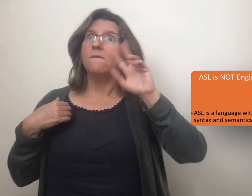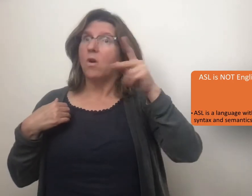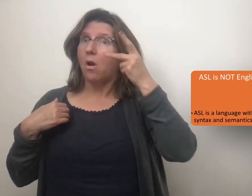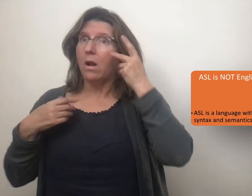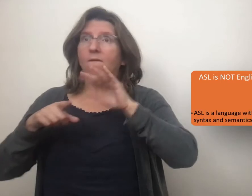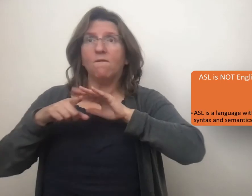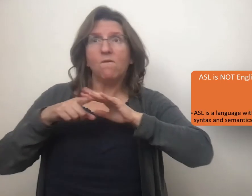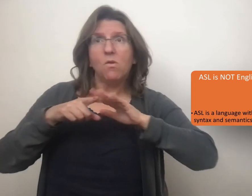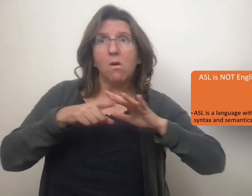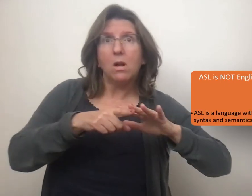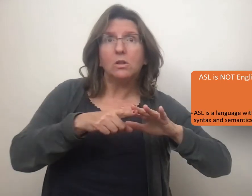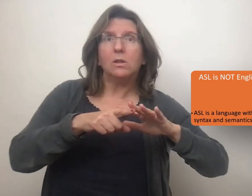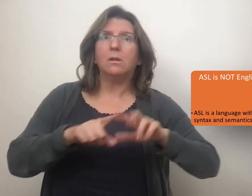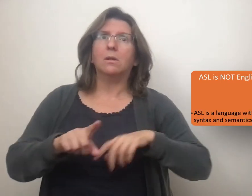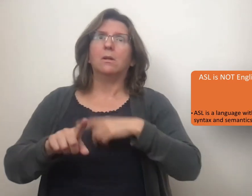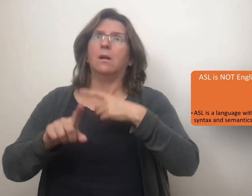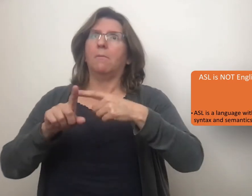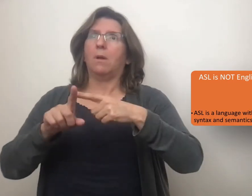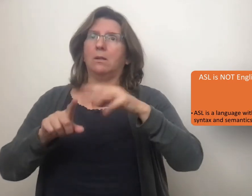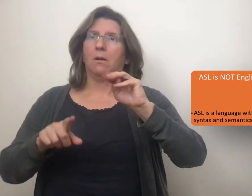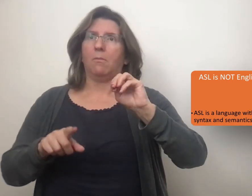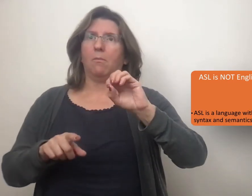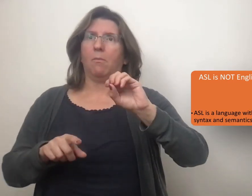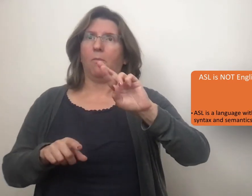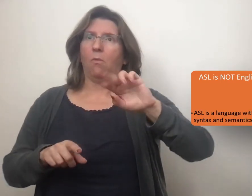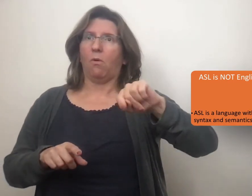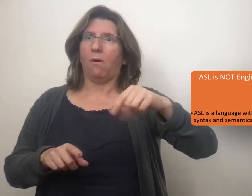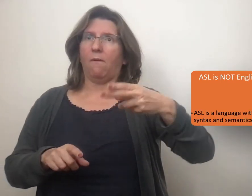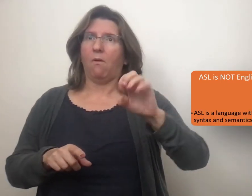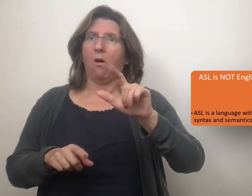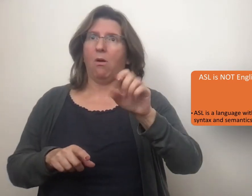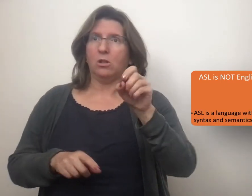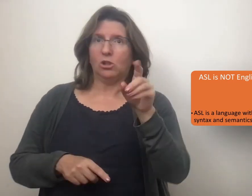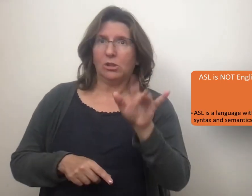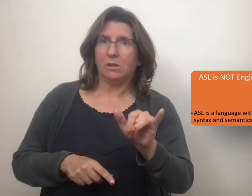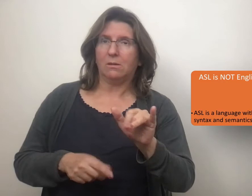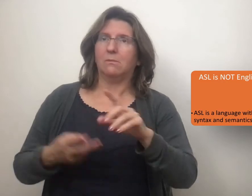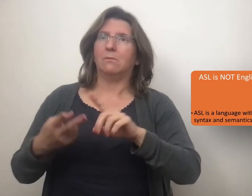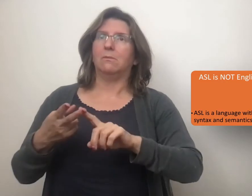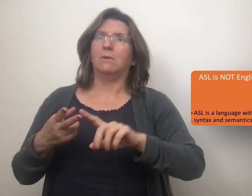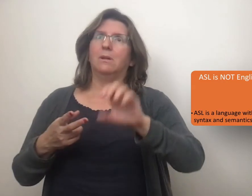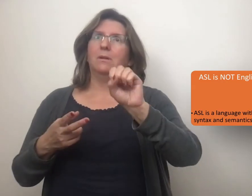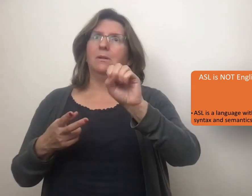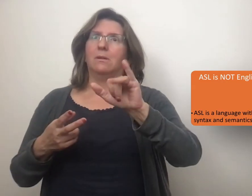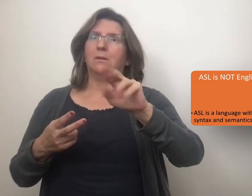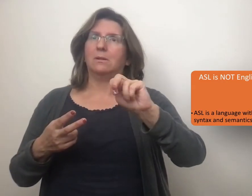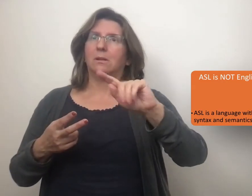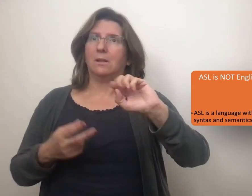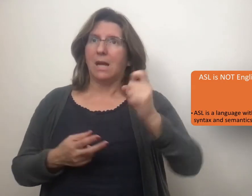Linguists have and continue to thoroughly study ASL, and it is beyond any doubt that ASL has its